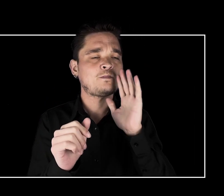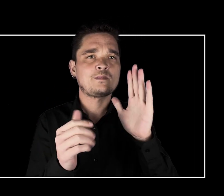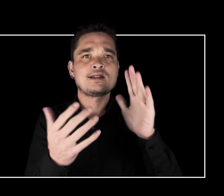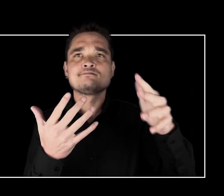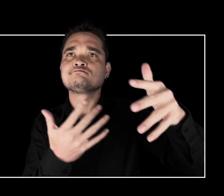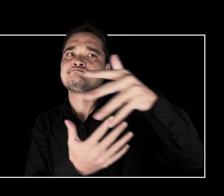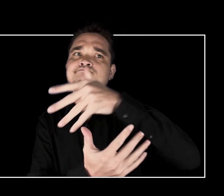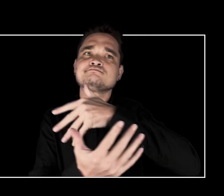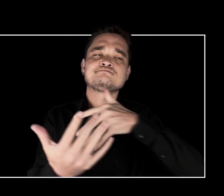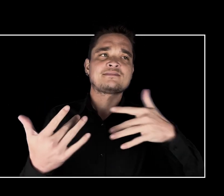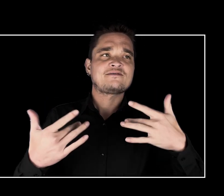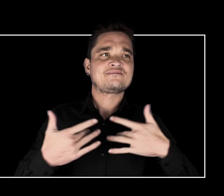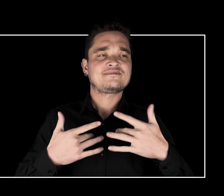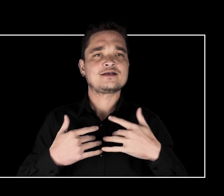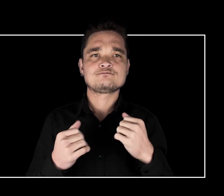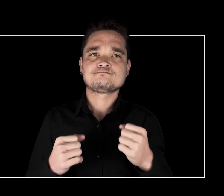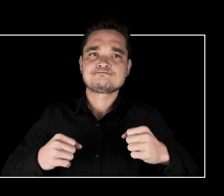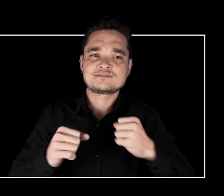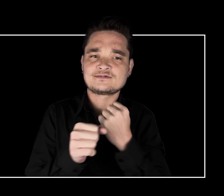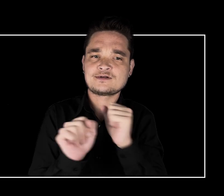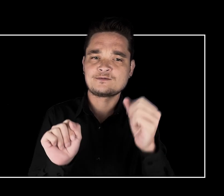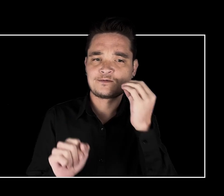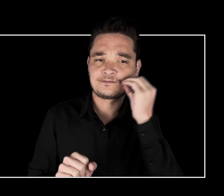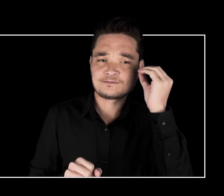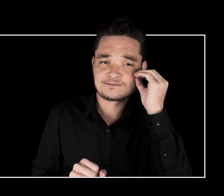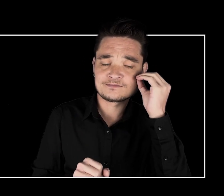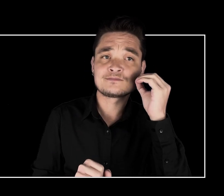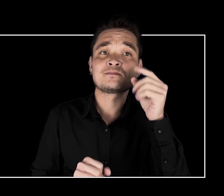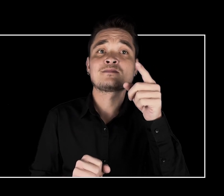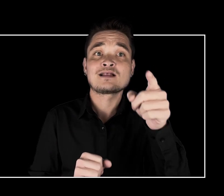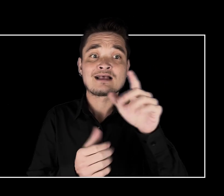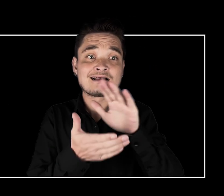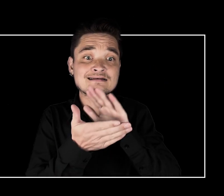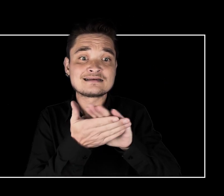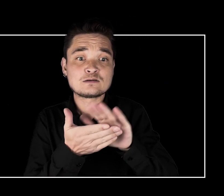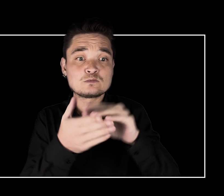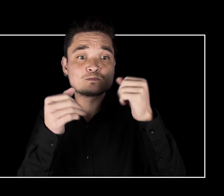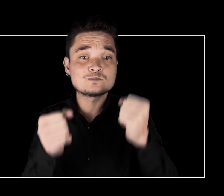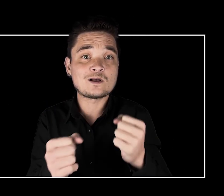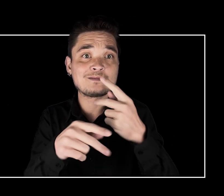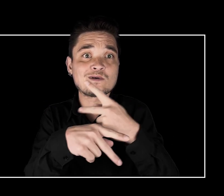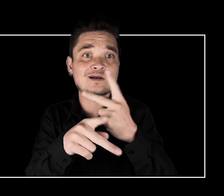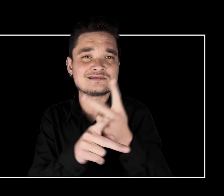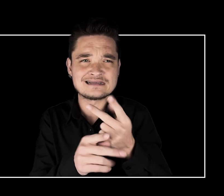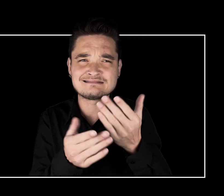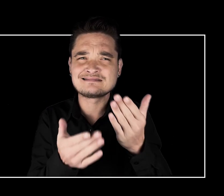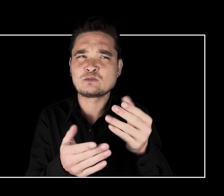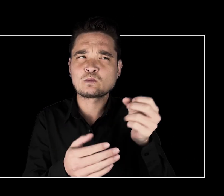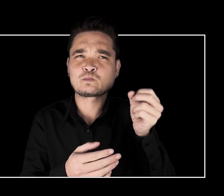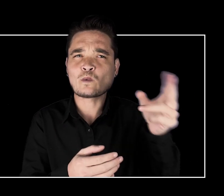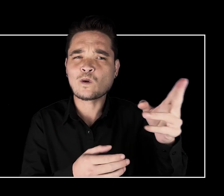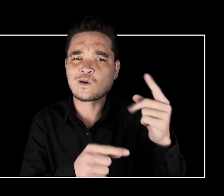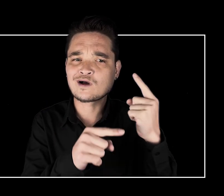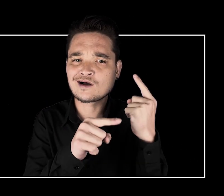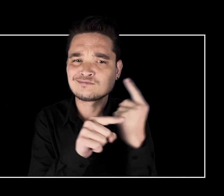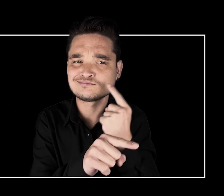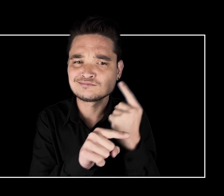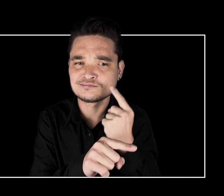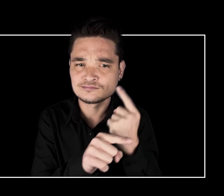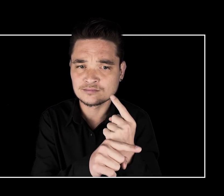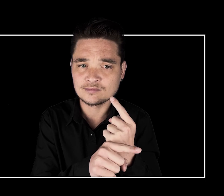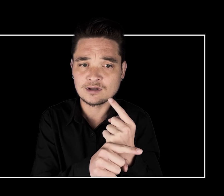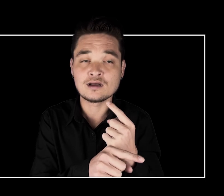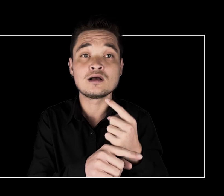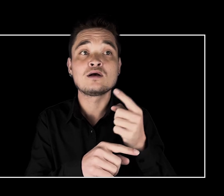effectively. Properly dispose of cleaning products when you have finished with them. Proper disposal